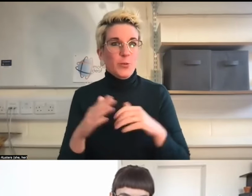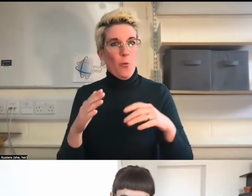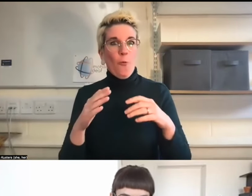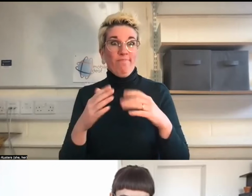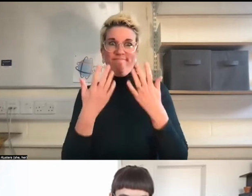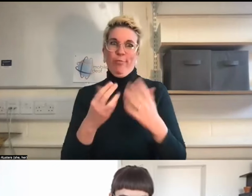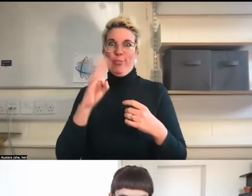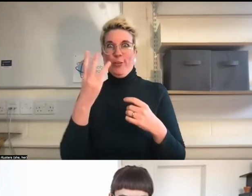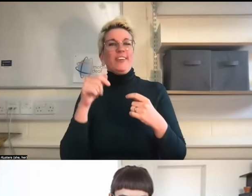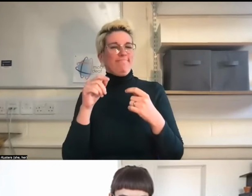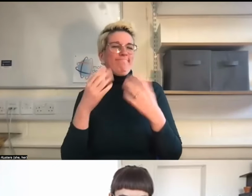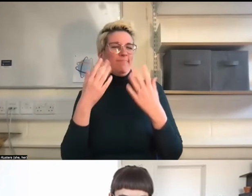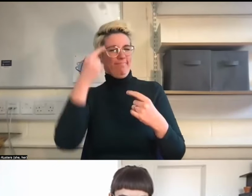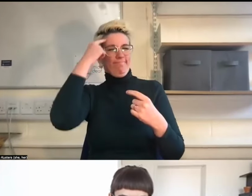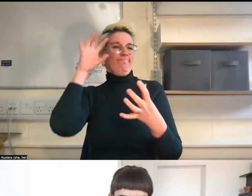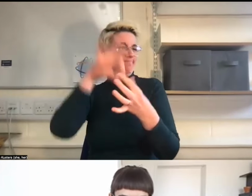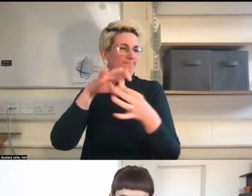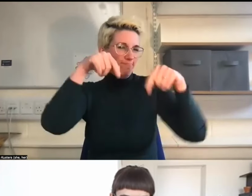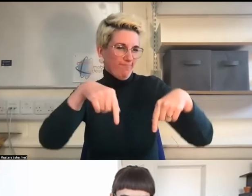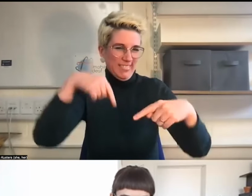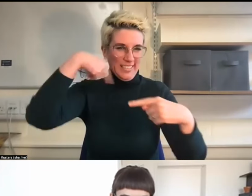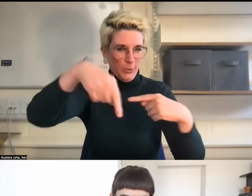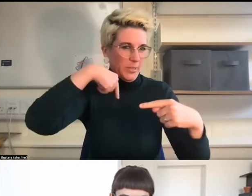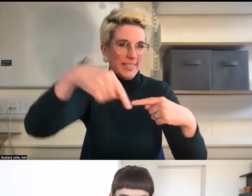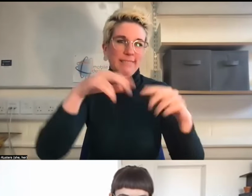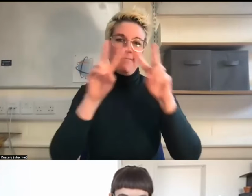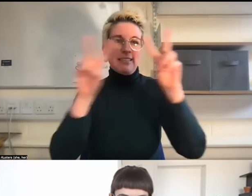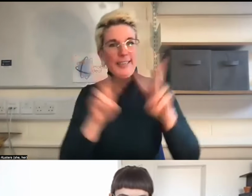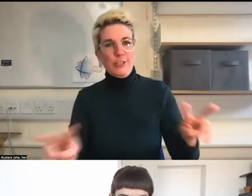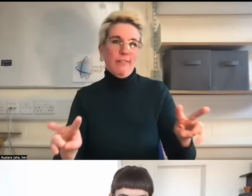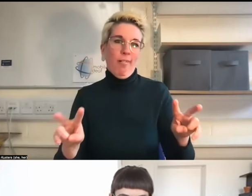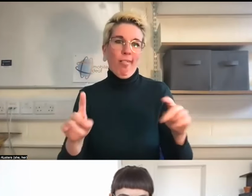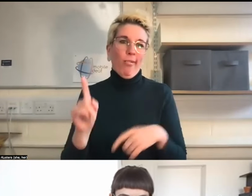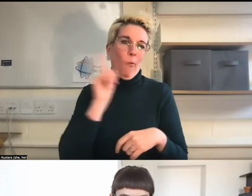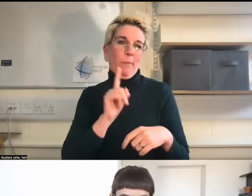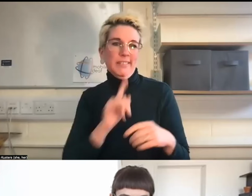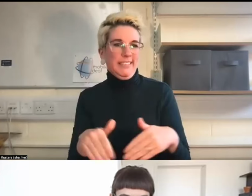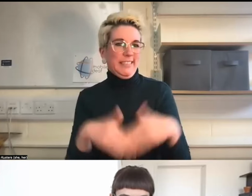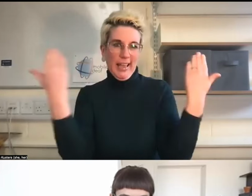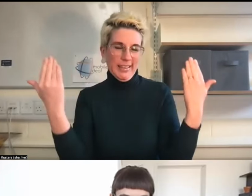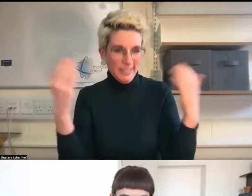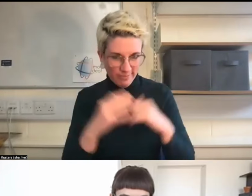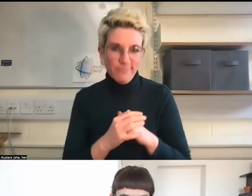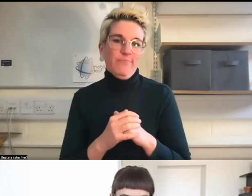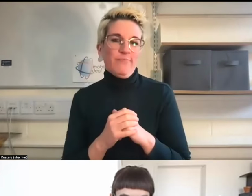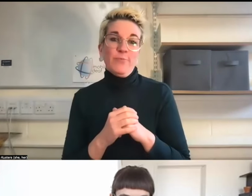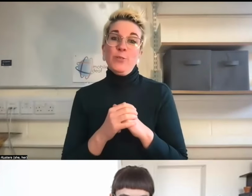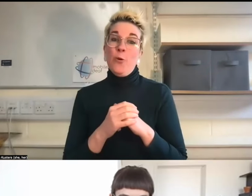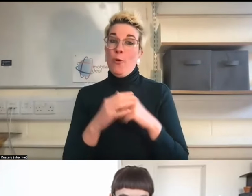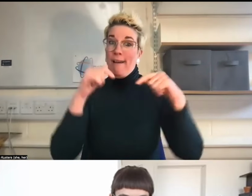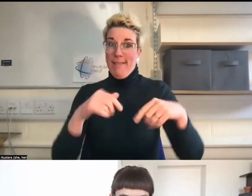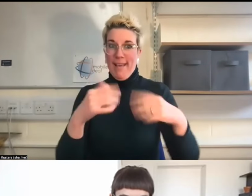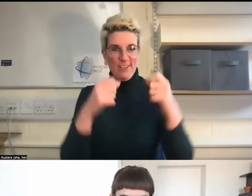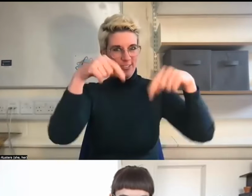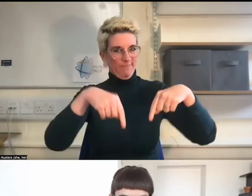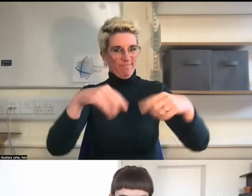webinars every year for the past 3 years. This is our third one, and we thought that it would be perfect to do it